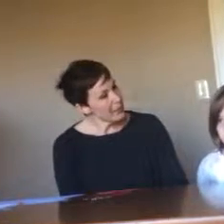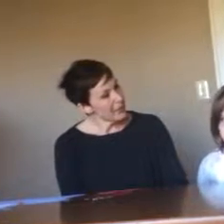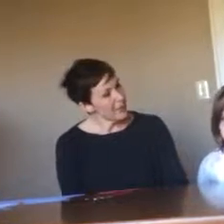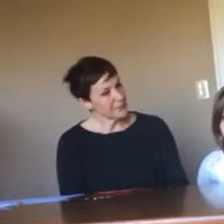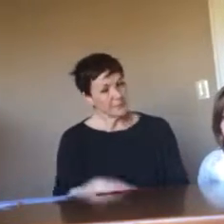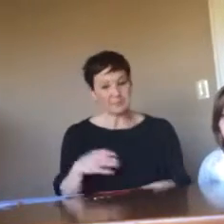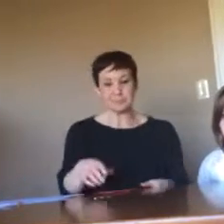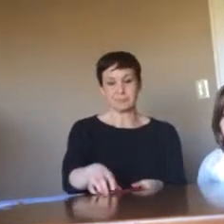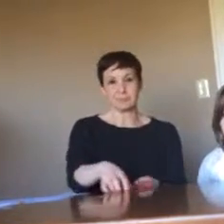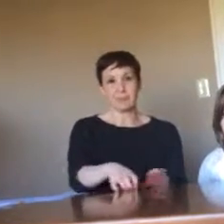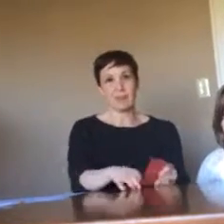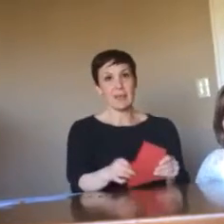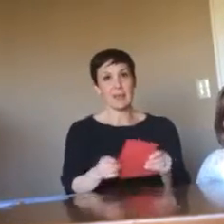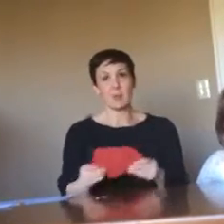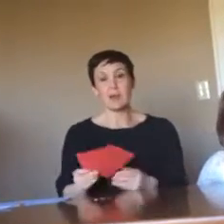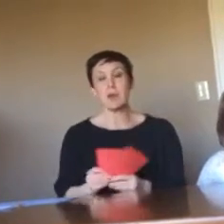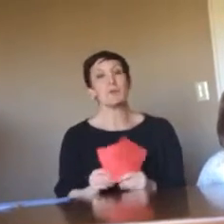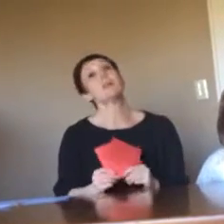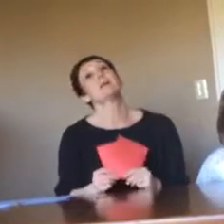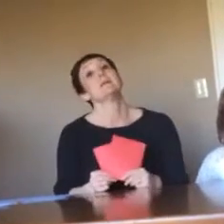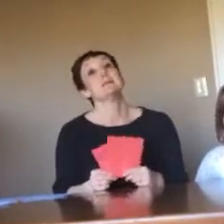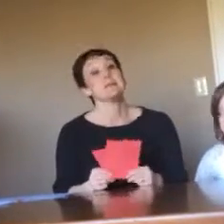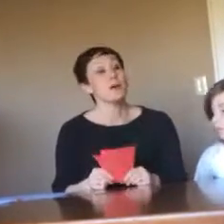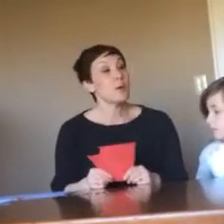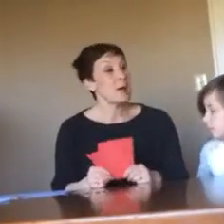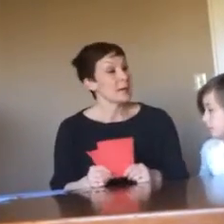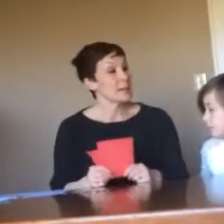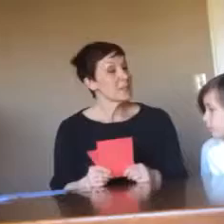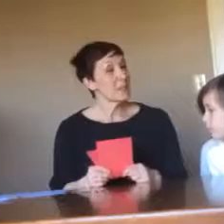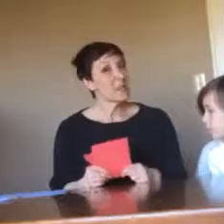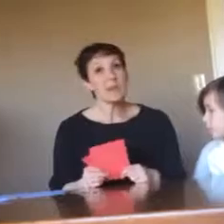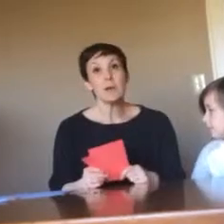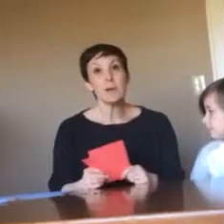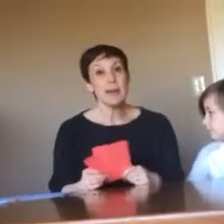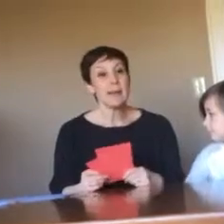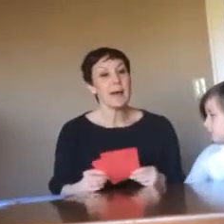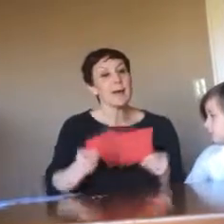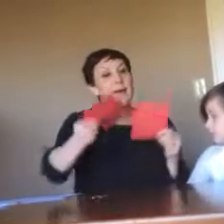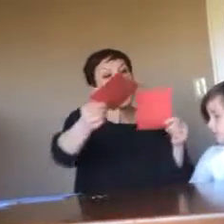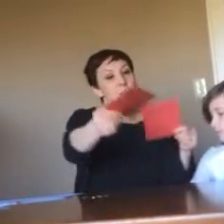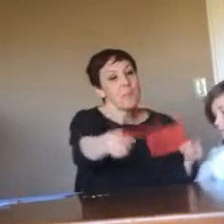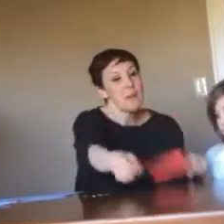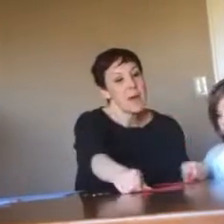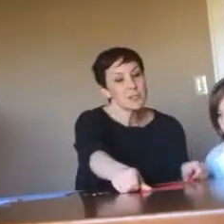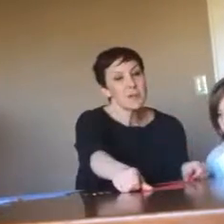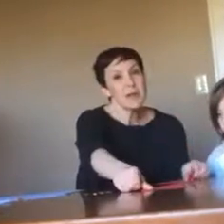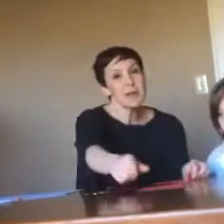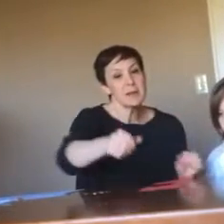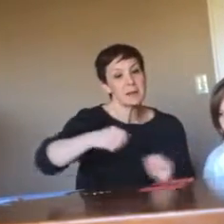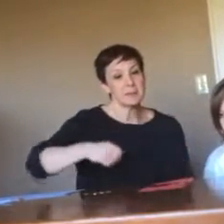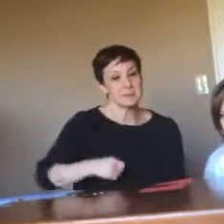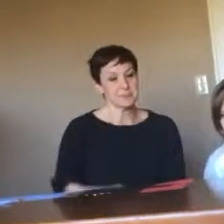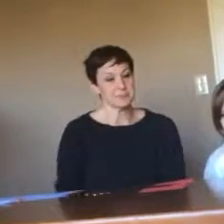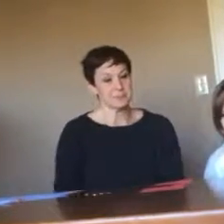ready? Okay, here we go. So here's my cue. Ella, match red.